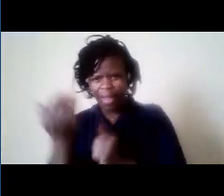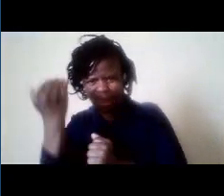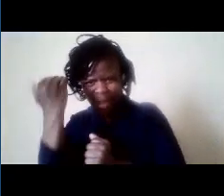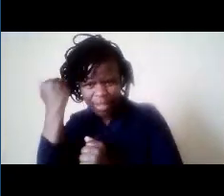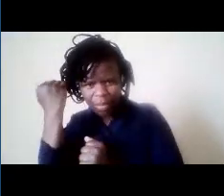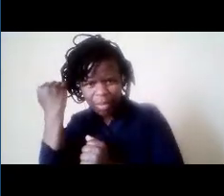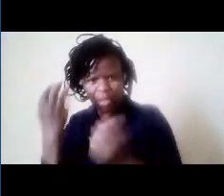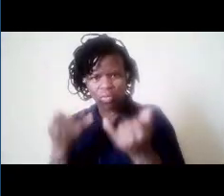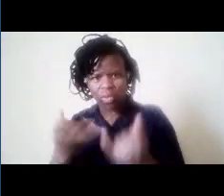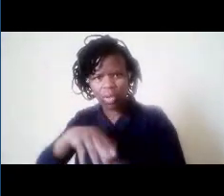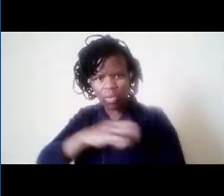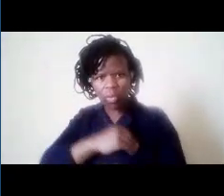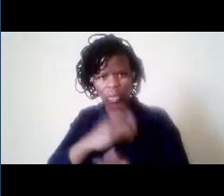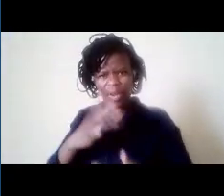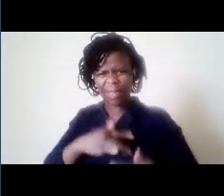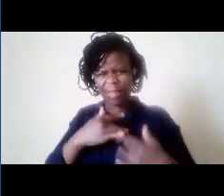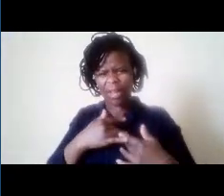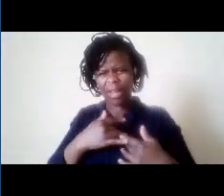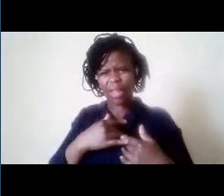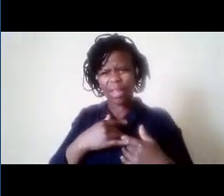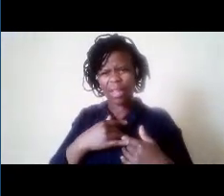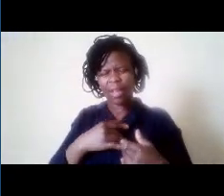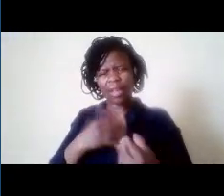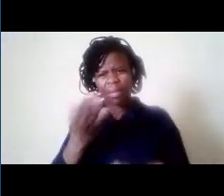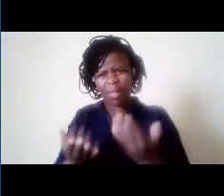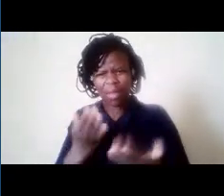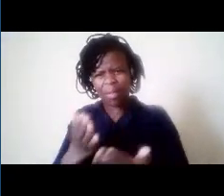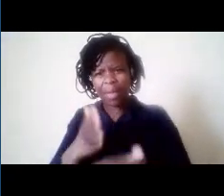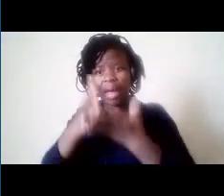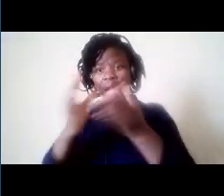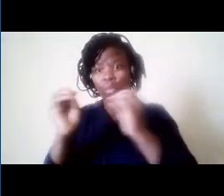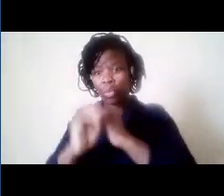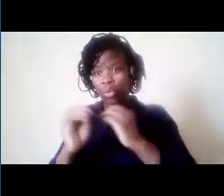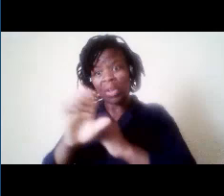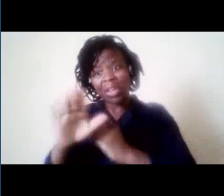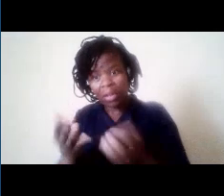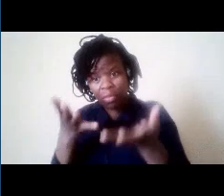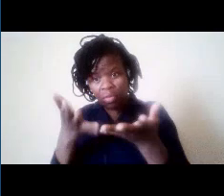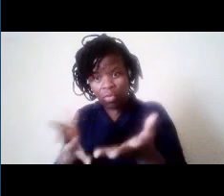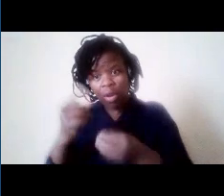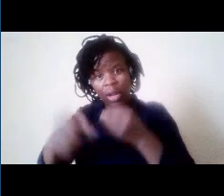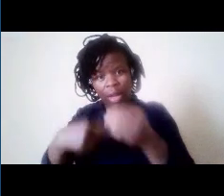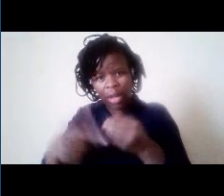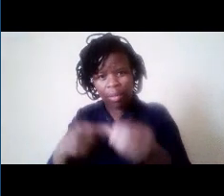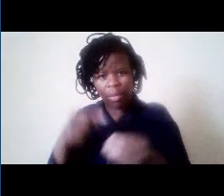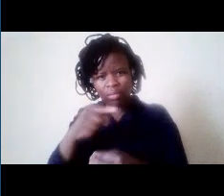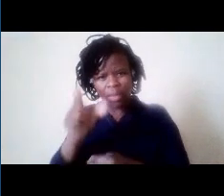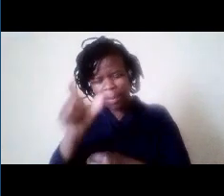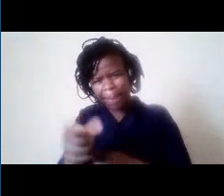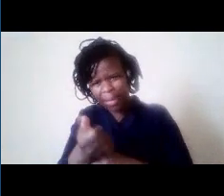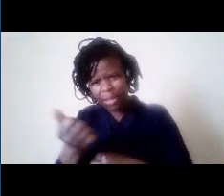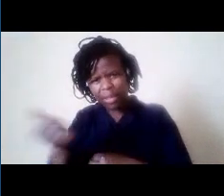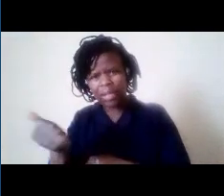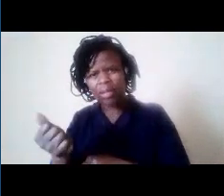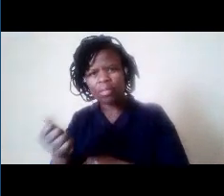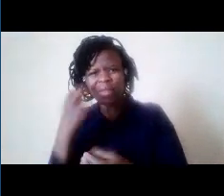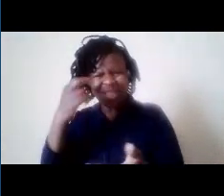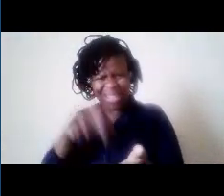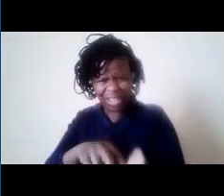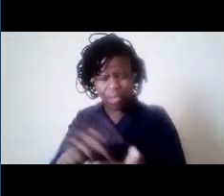of feelings, we feel helpless. And when we feel helpless about the distress of someone else, we often need to sort of step